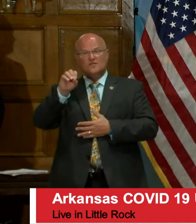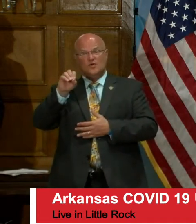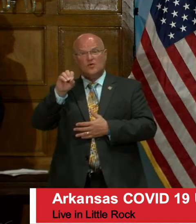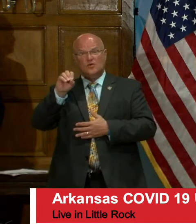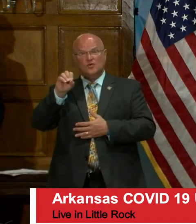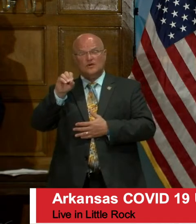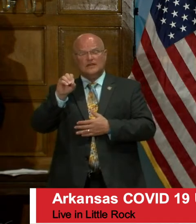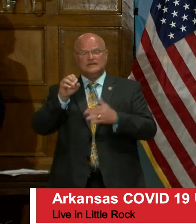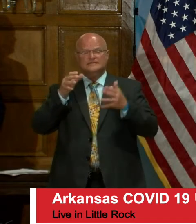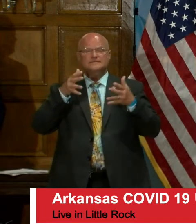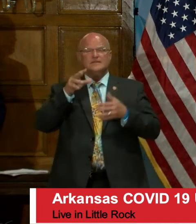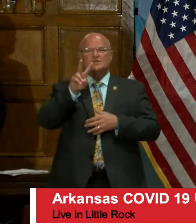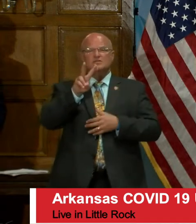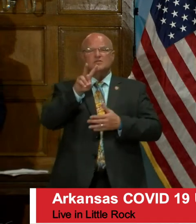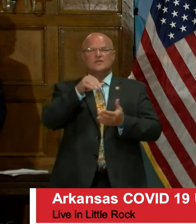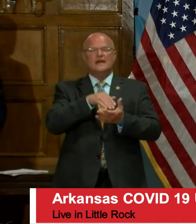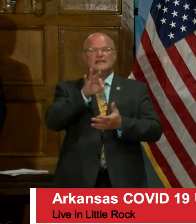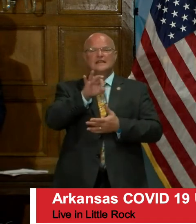9,740,